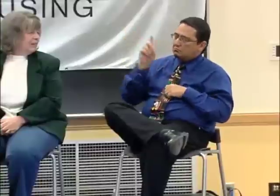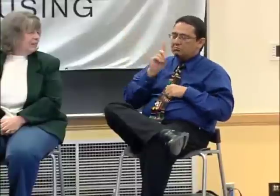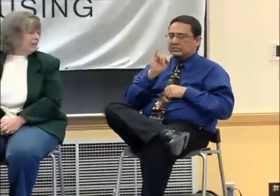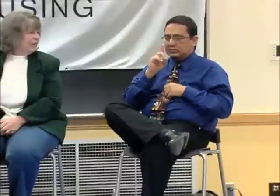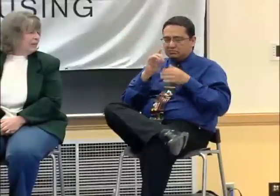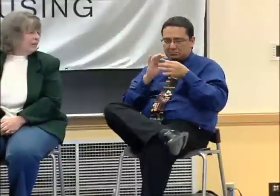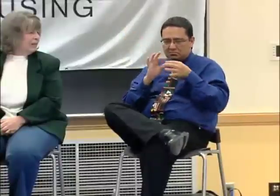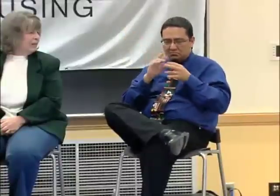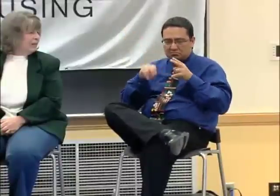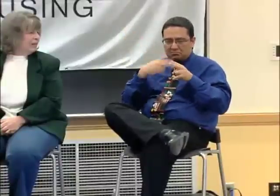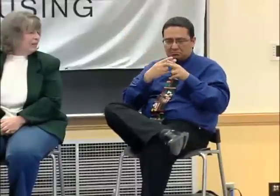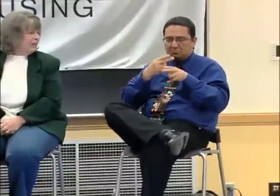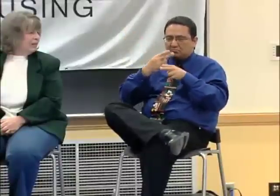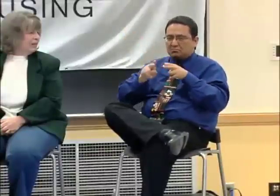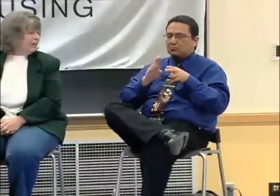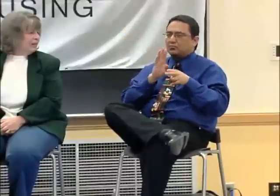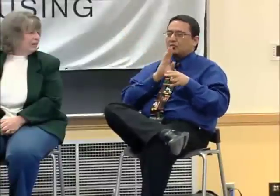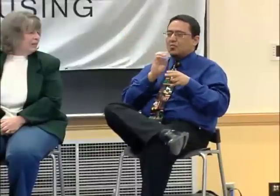for example,